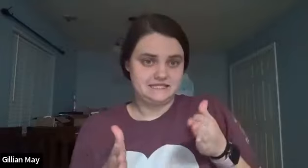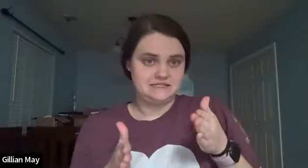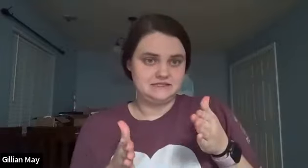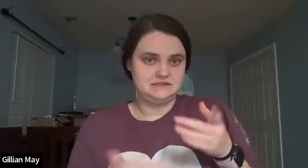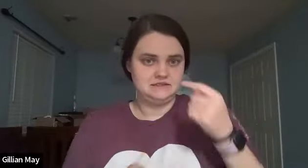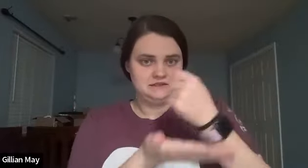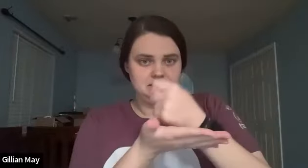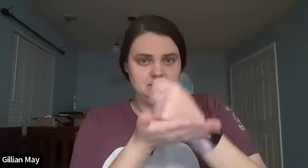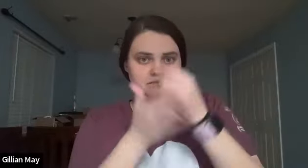Therapist.